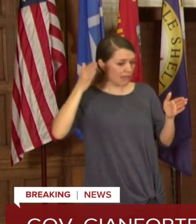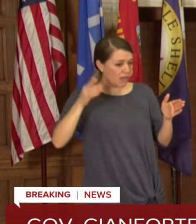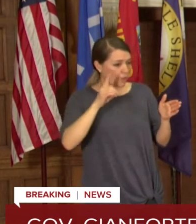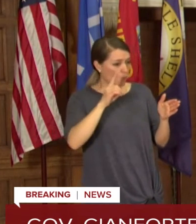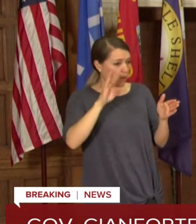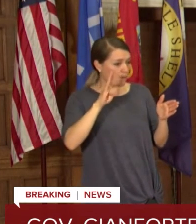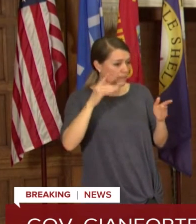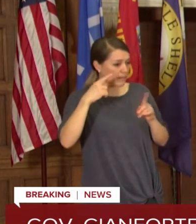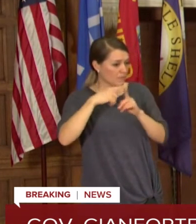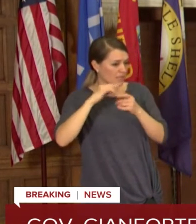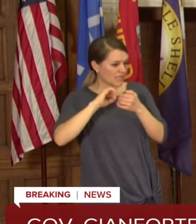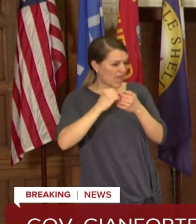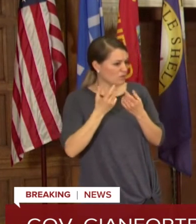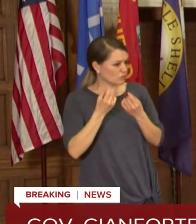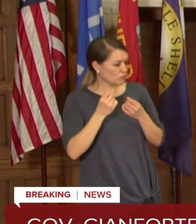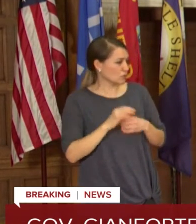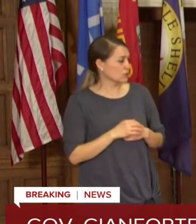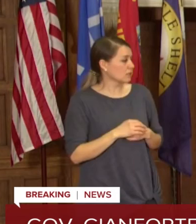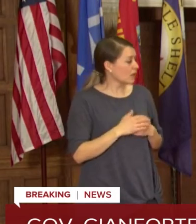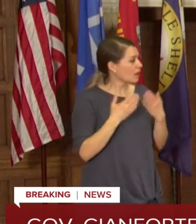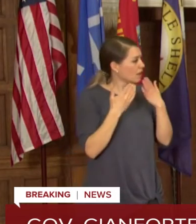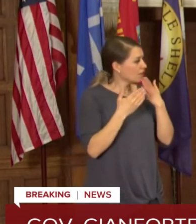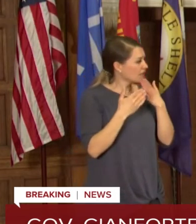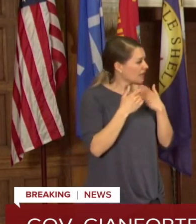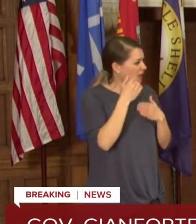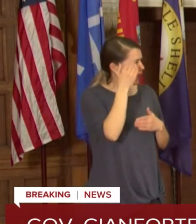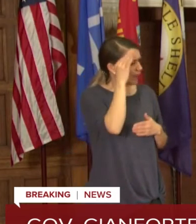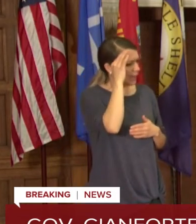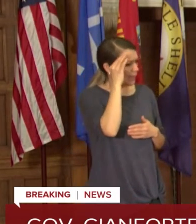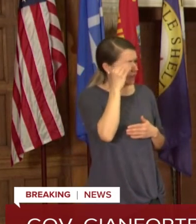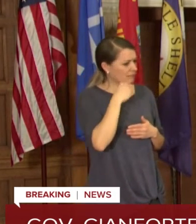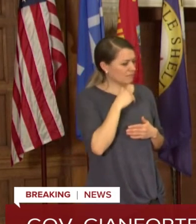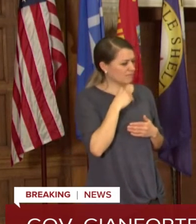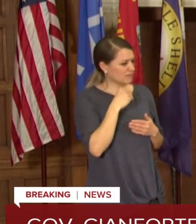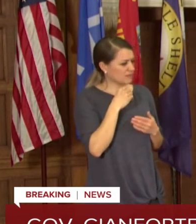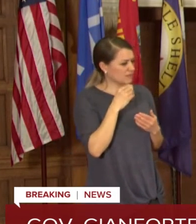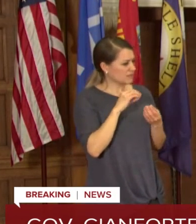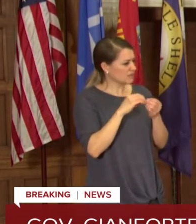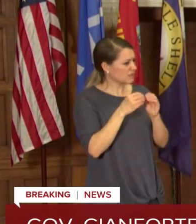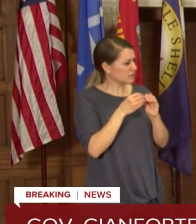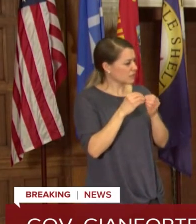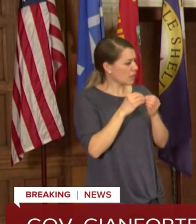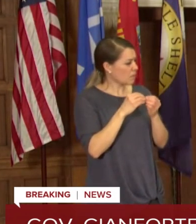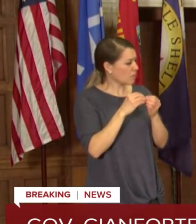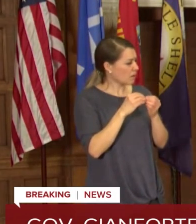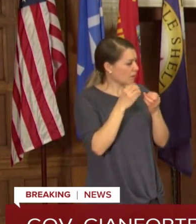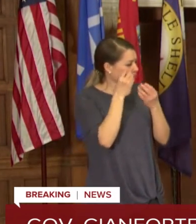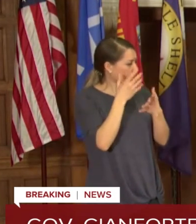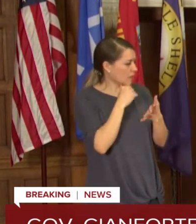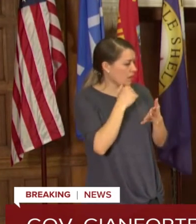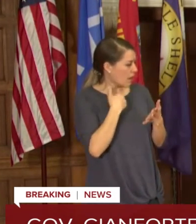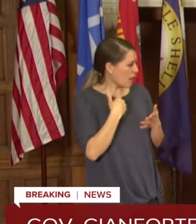phase 1B plus. Okay, thank you, Rachel. I don't have the specific data, but General Quinn can address that.